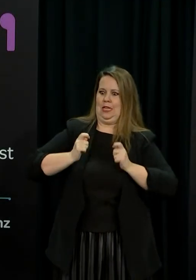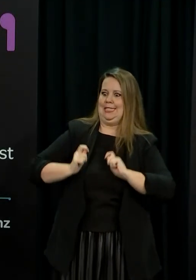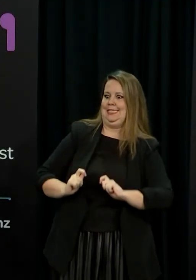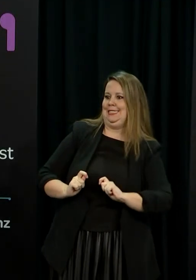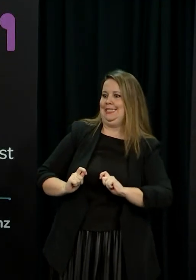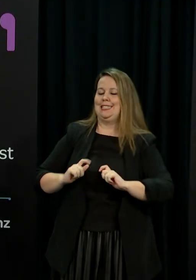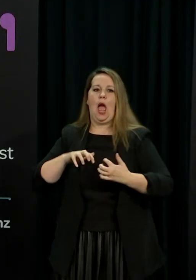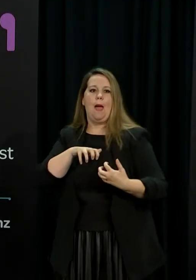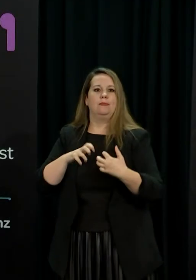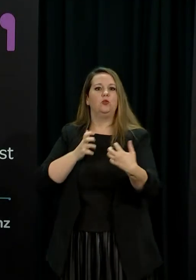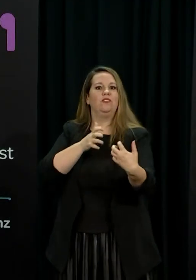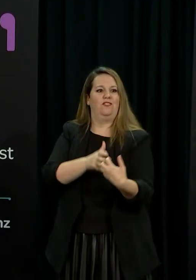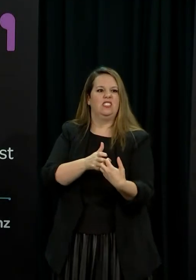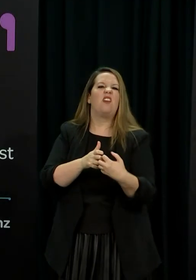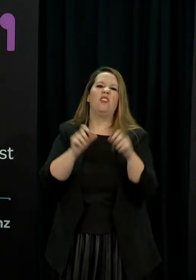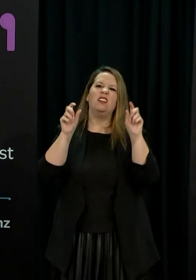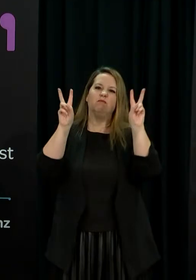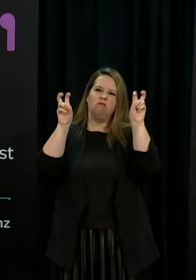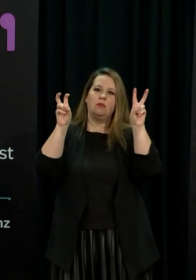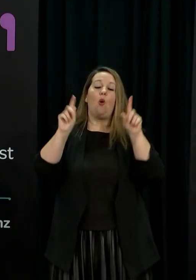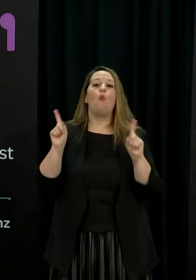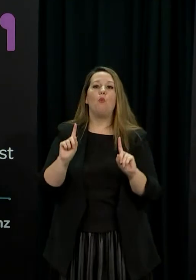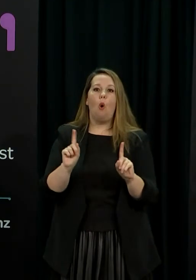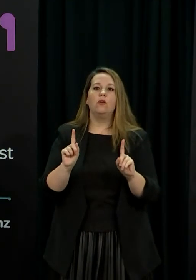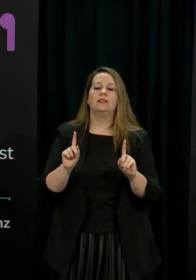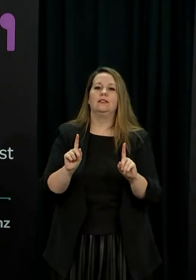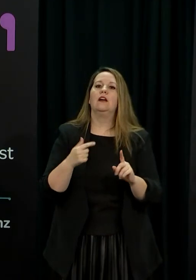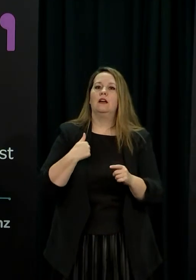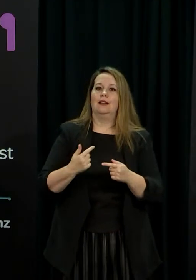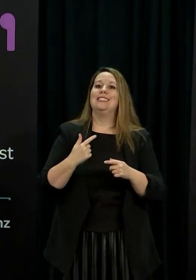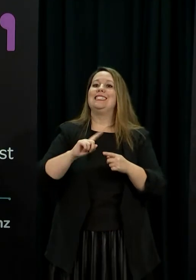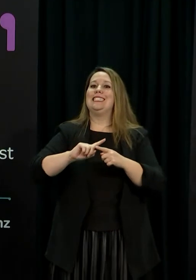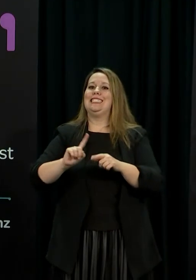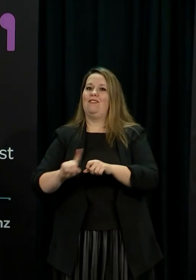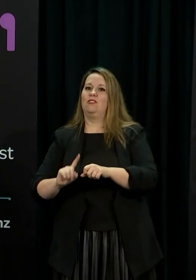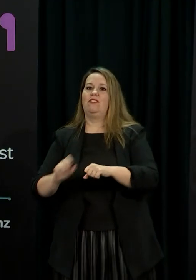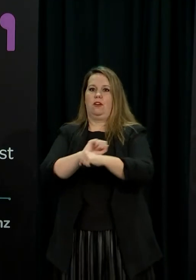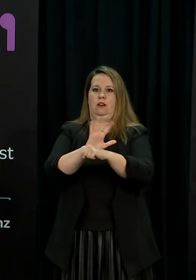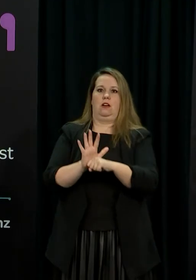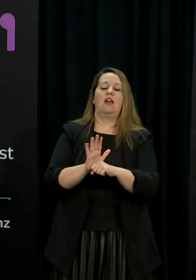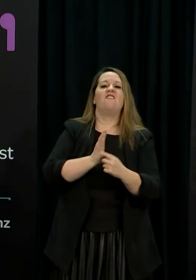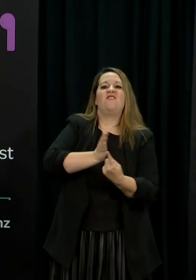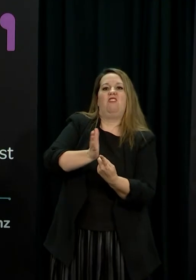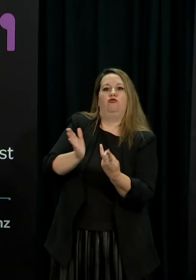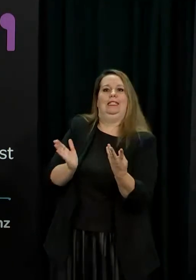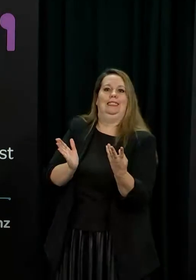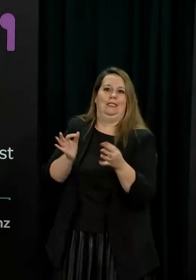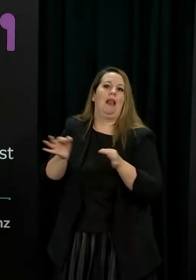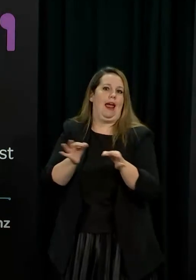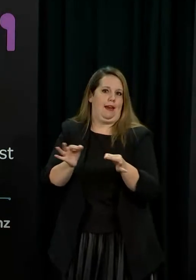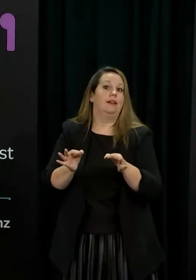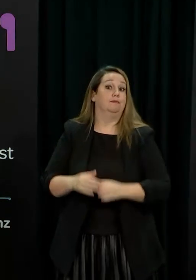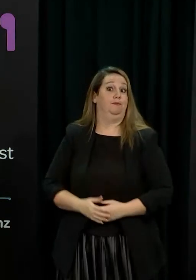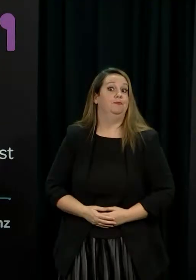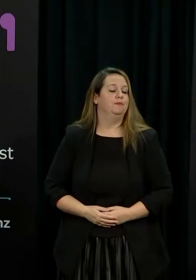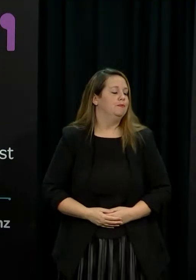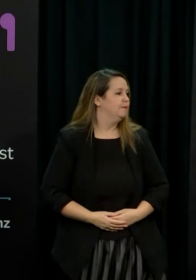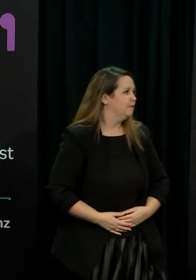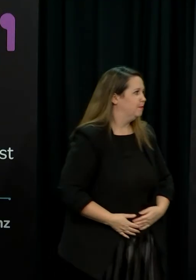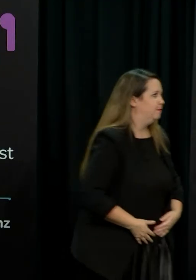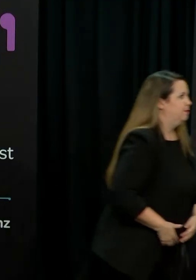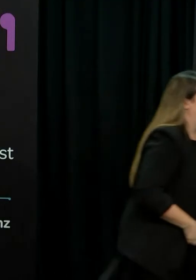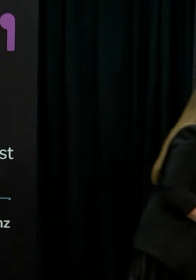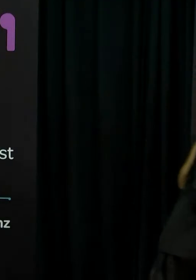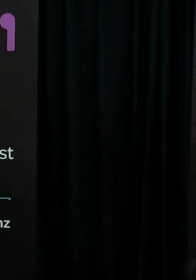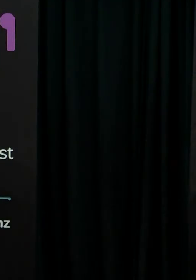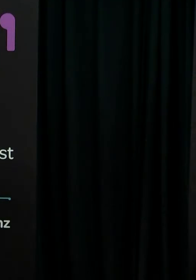what the variant planning is focused on. Rats and long COVID, two separate questions. There have been